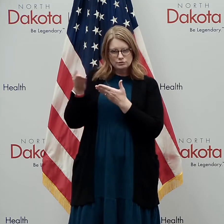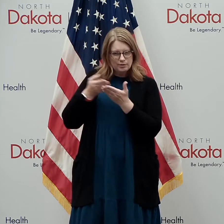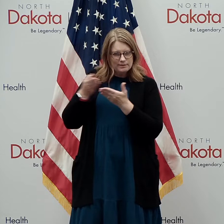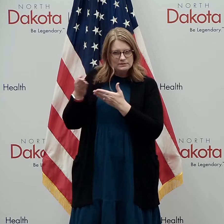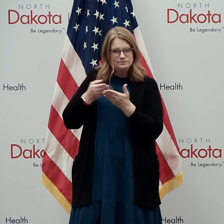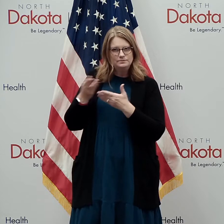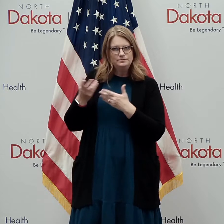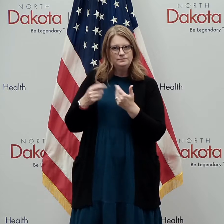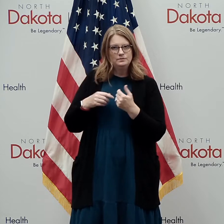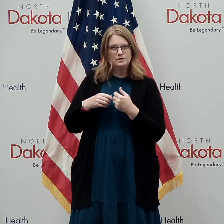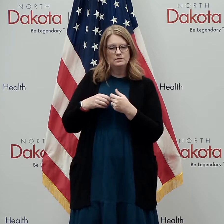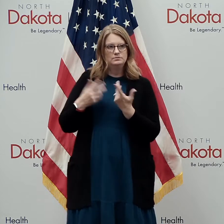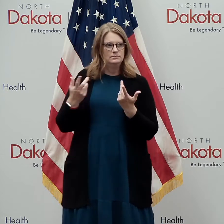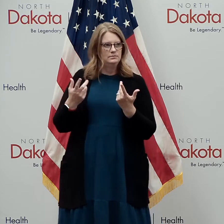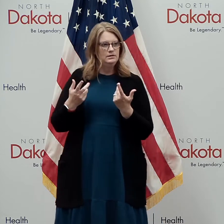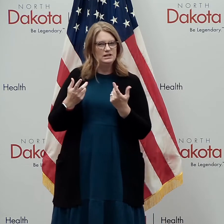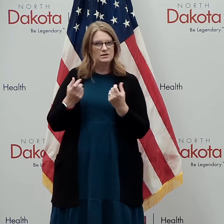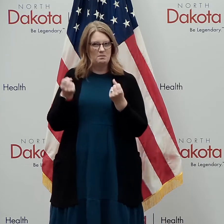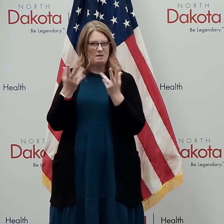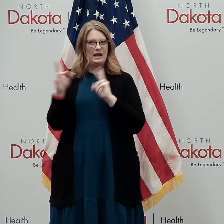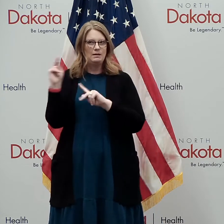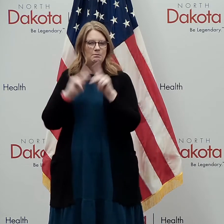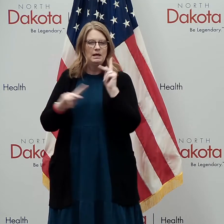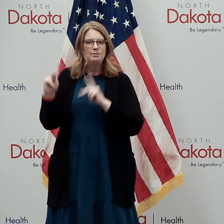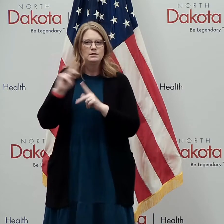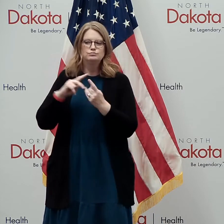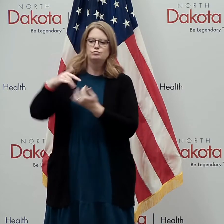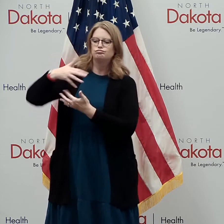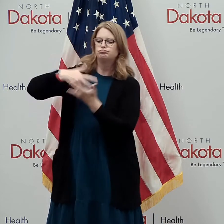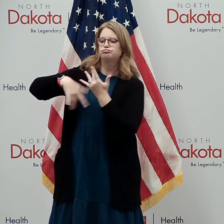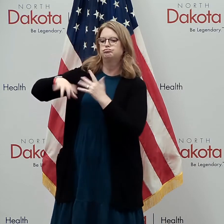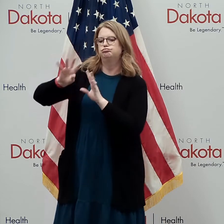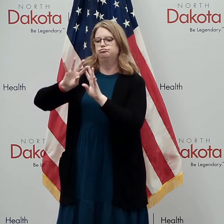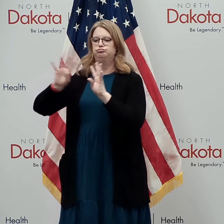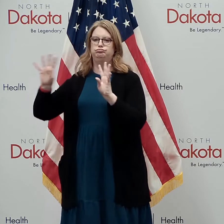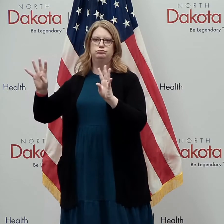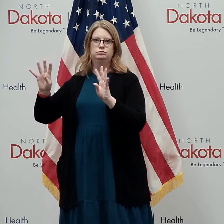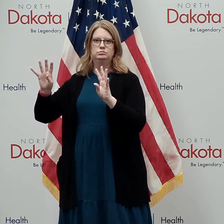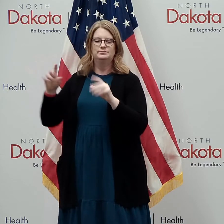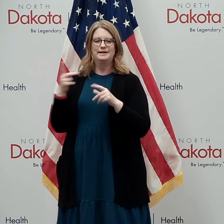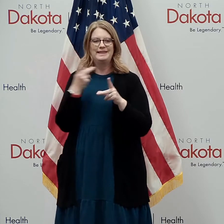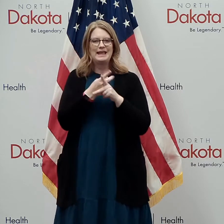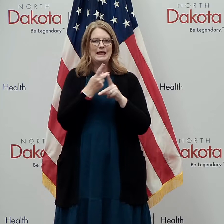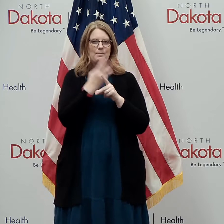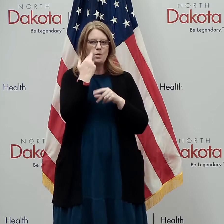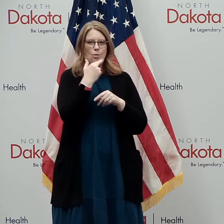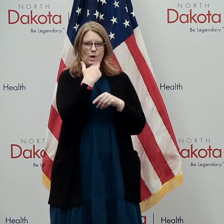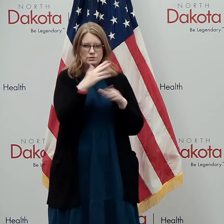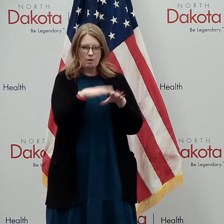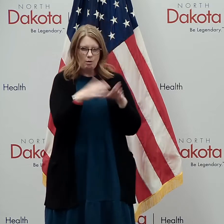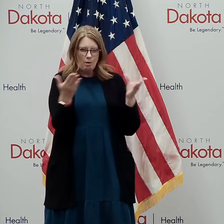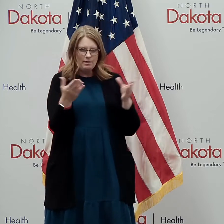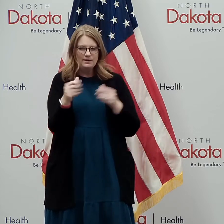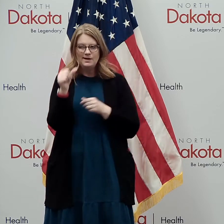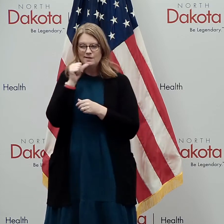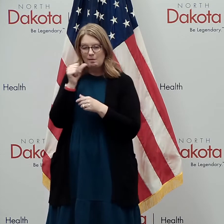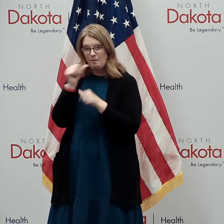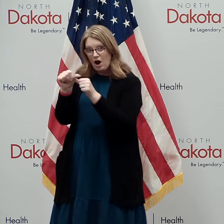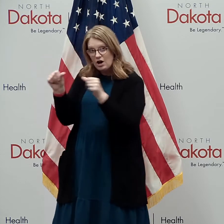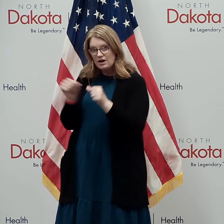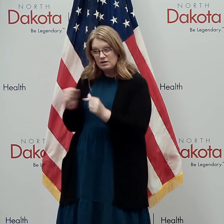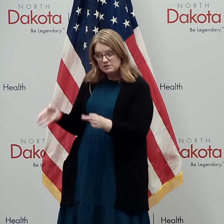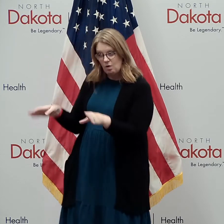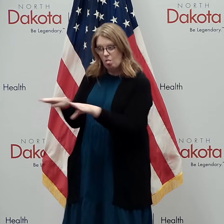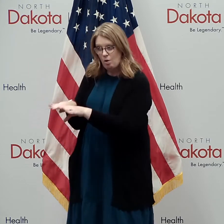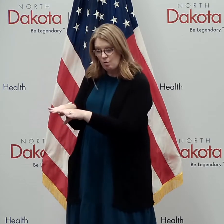where there weren't tables, where you say you've got a bunch of people standing at a bar, but they kept the restaurant portions open. open. And again, that's more of